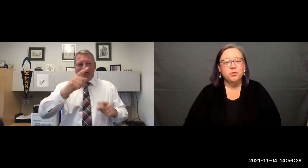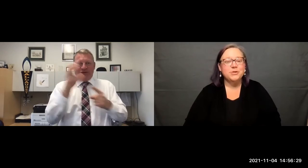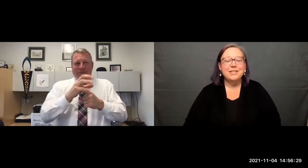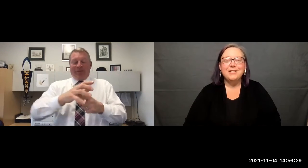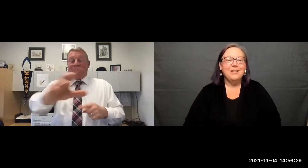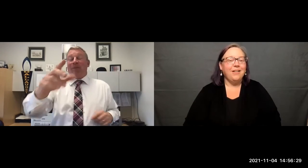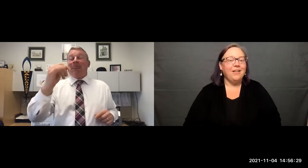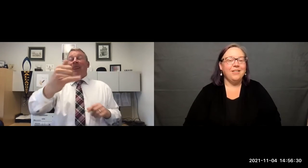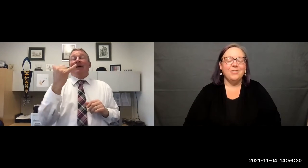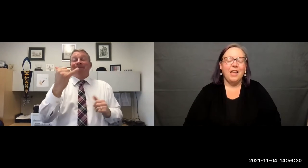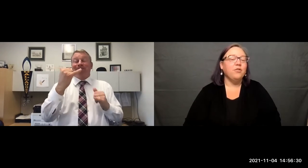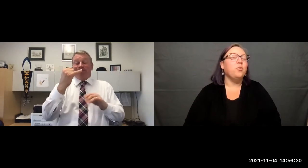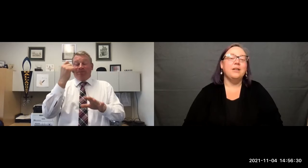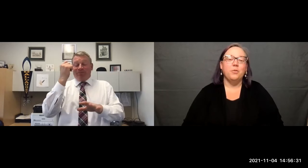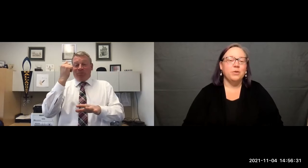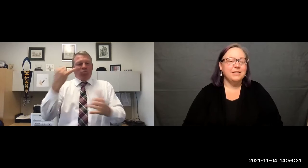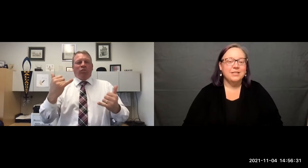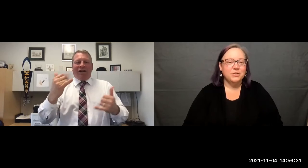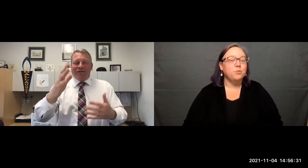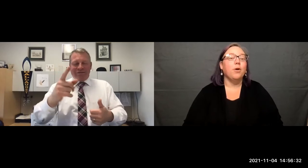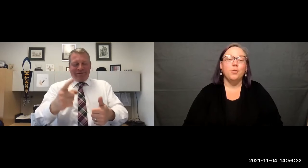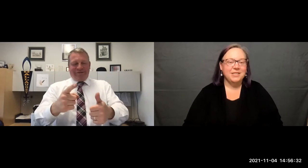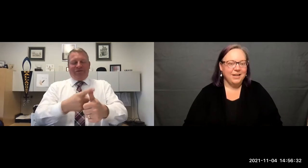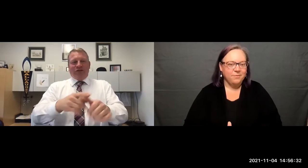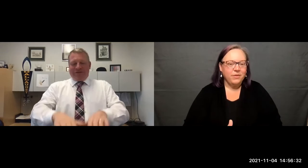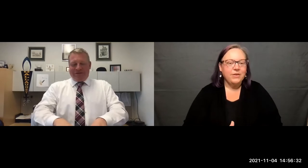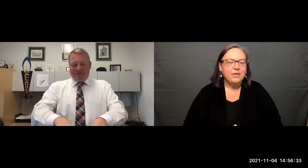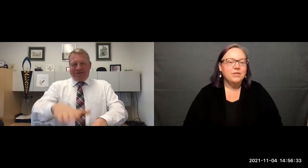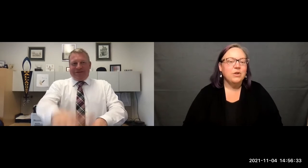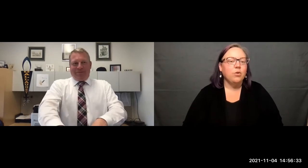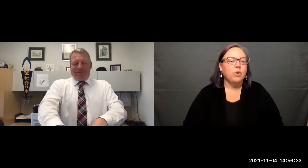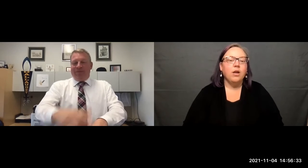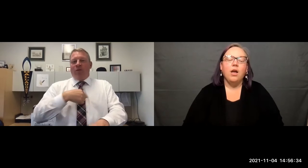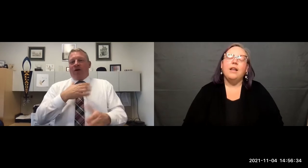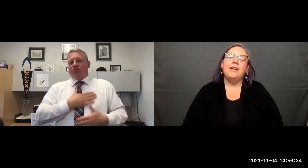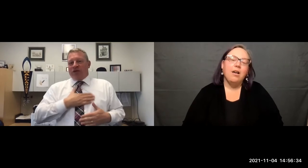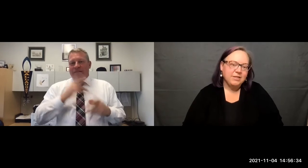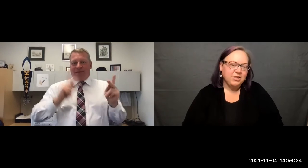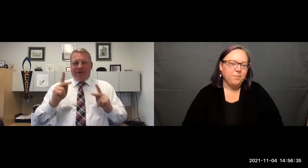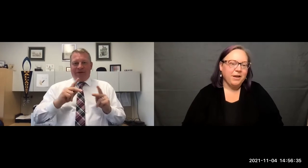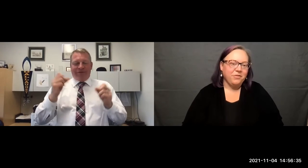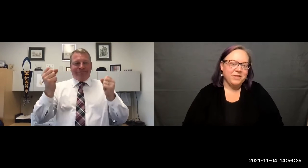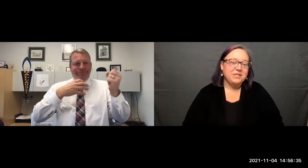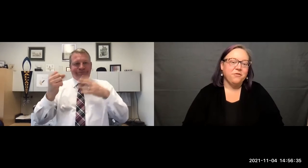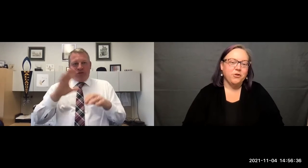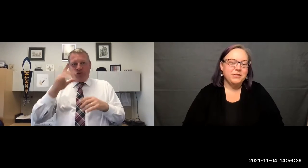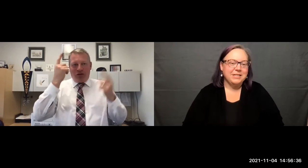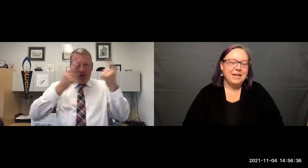interpreters. Everyone was superb today. So now let's talk about this first next